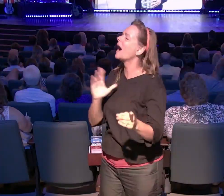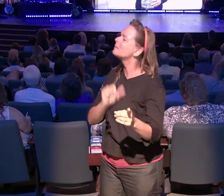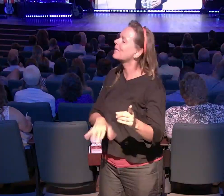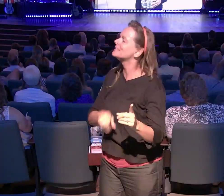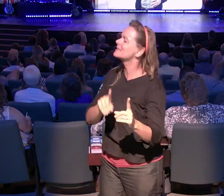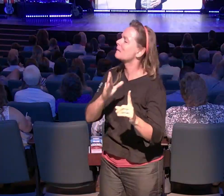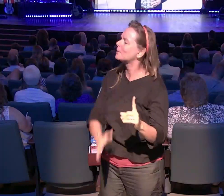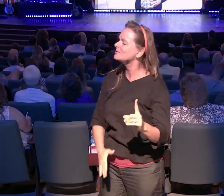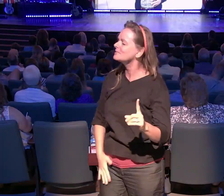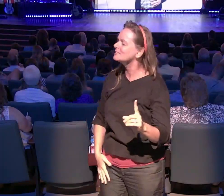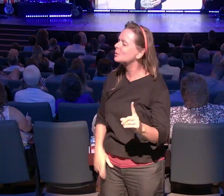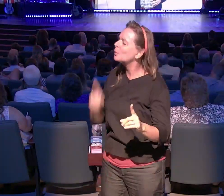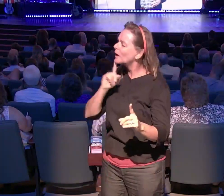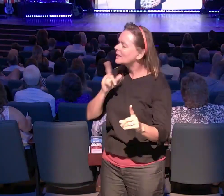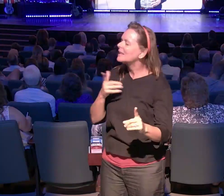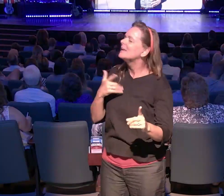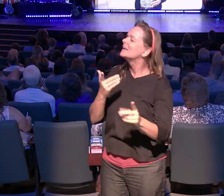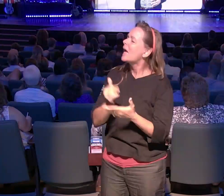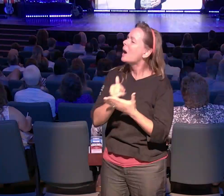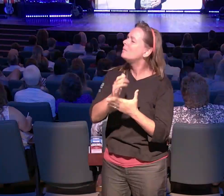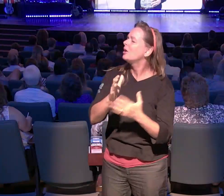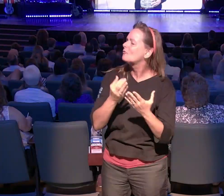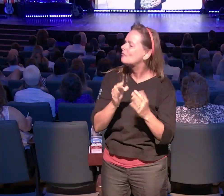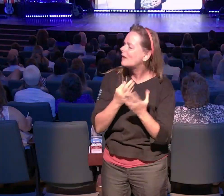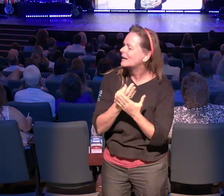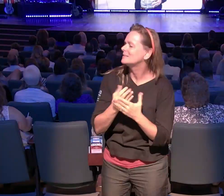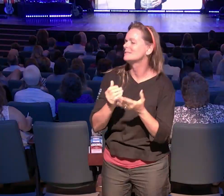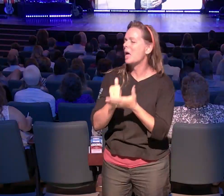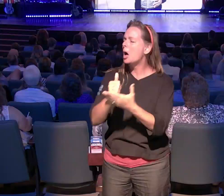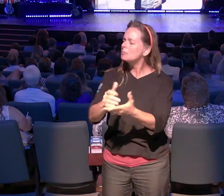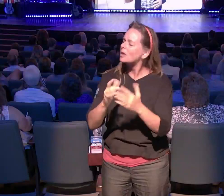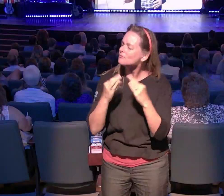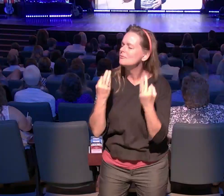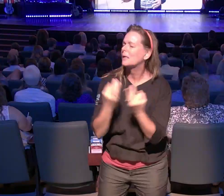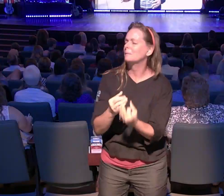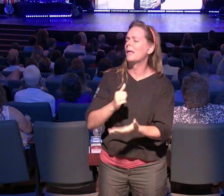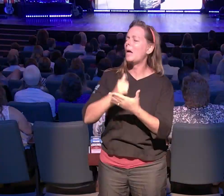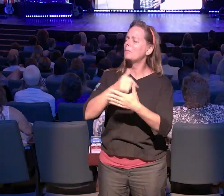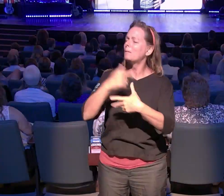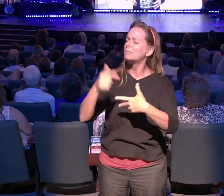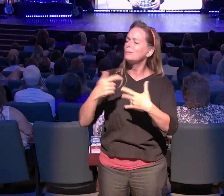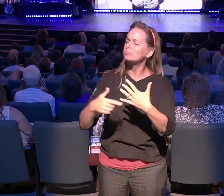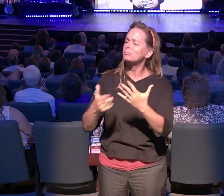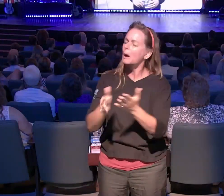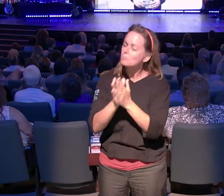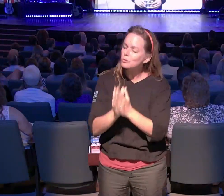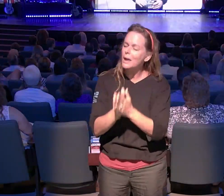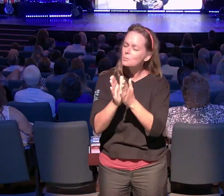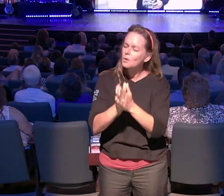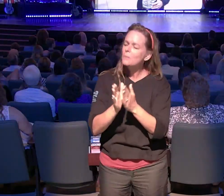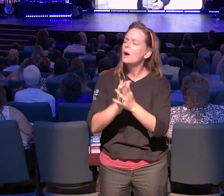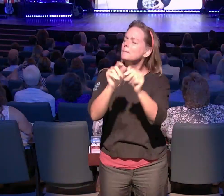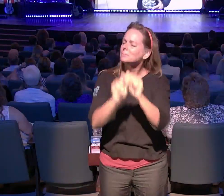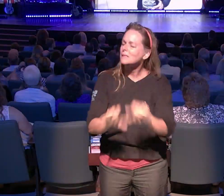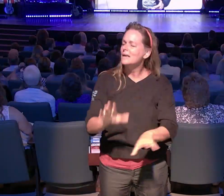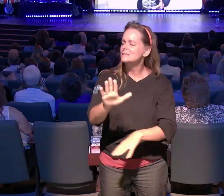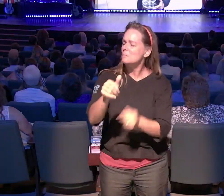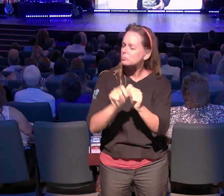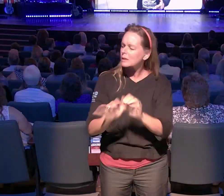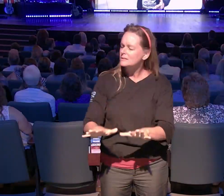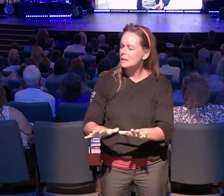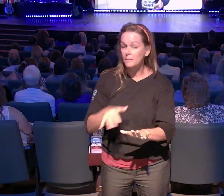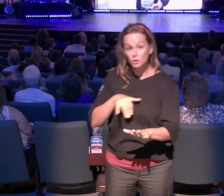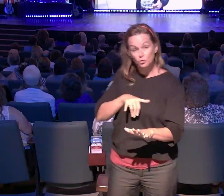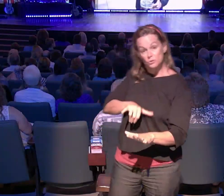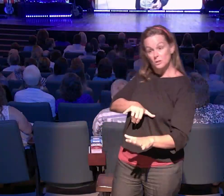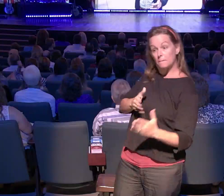voted for them or not, whether we like the decisions they're making or not. In fact, you might feel like they're making all the wrong